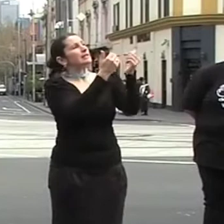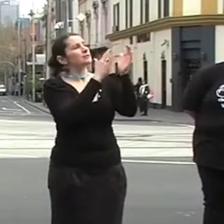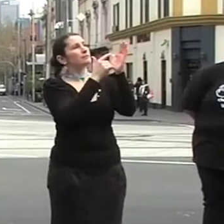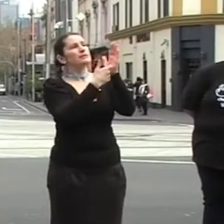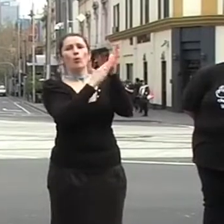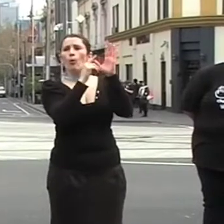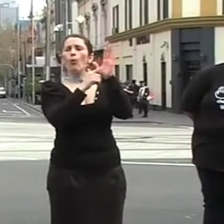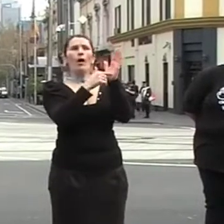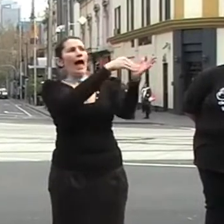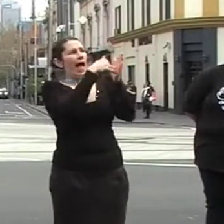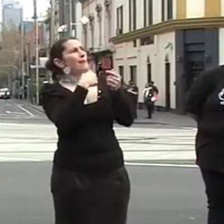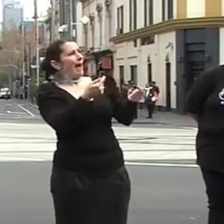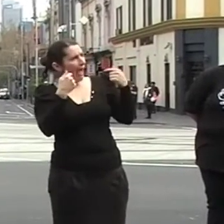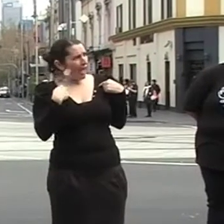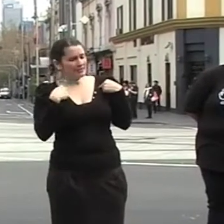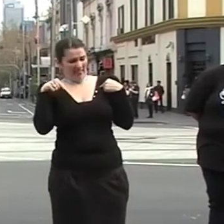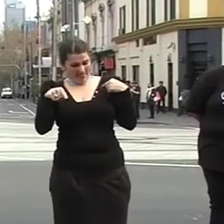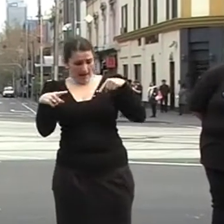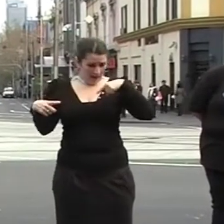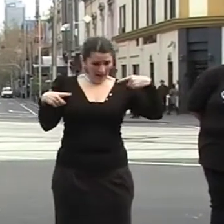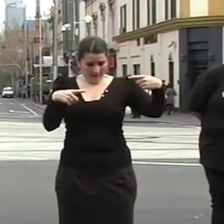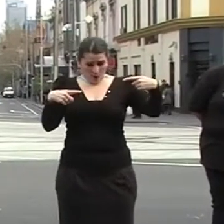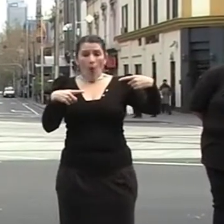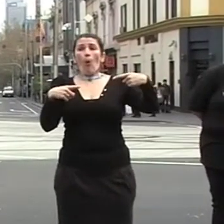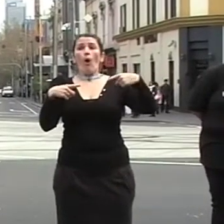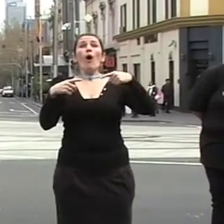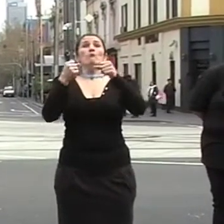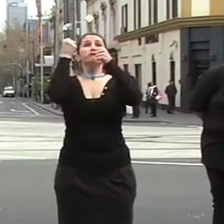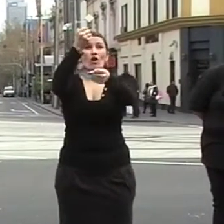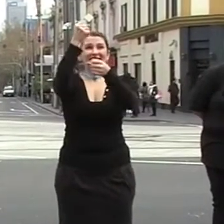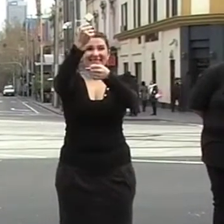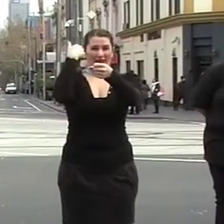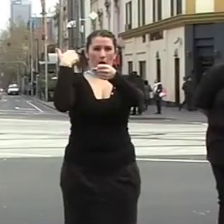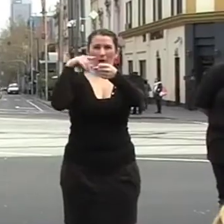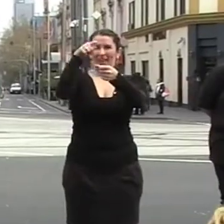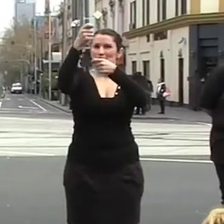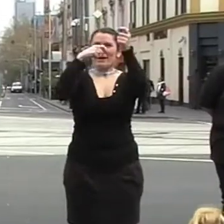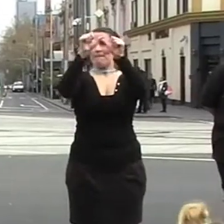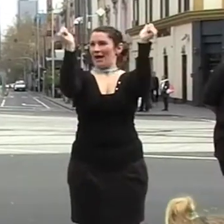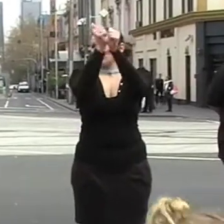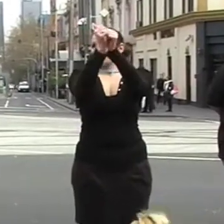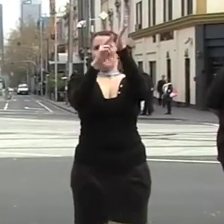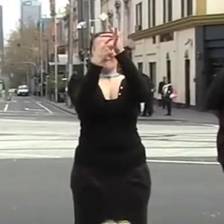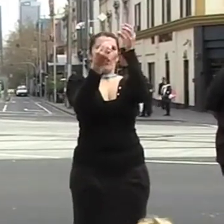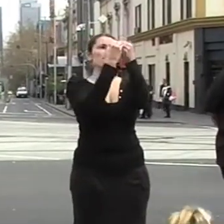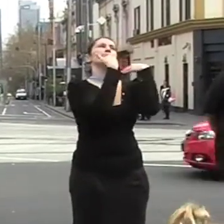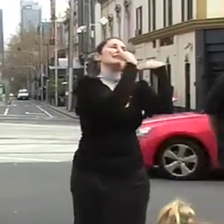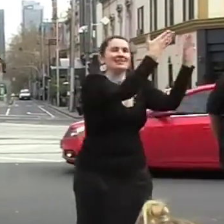us redefine the verb to protest into an agreement verb.